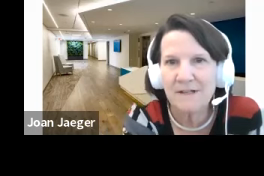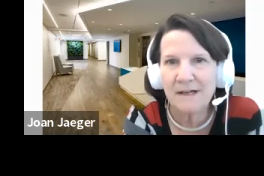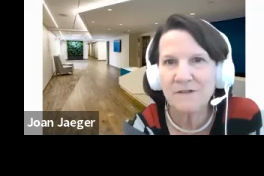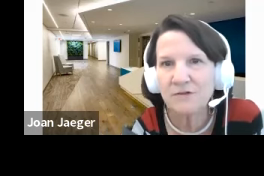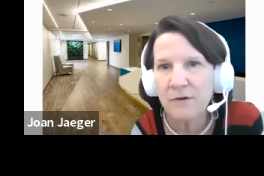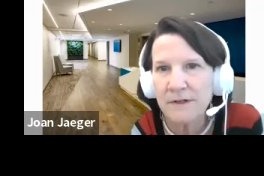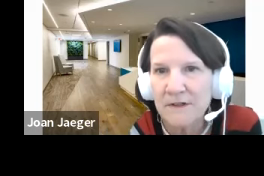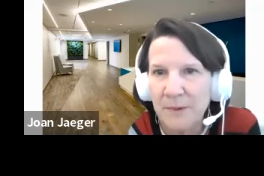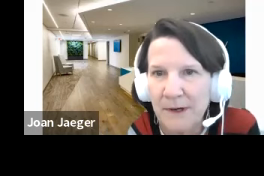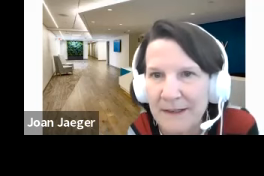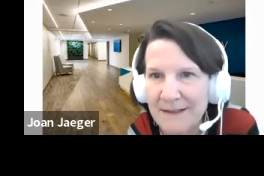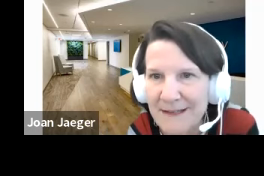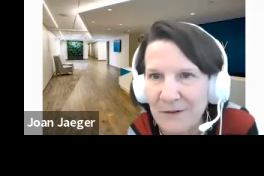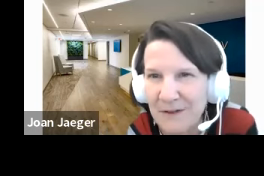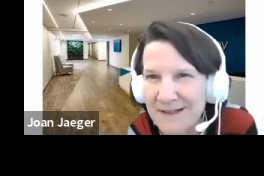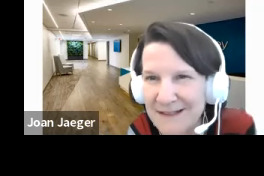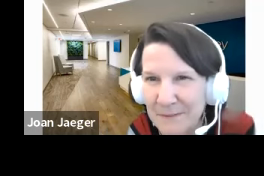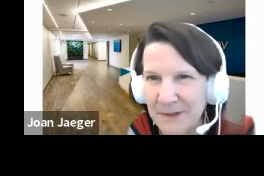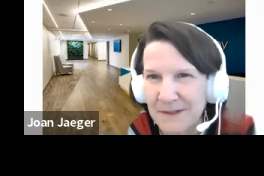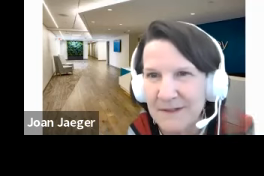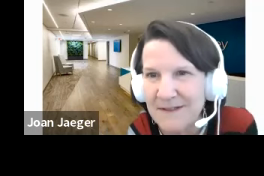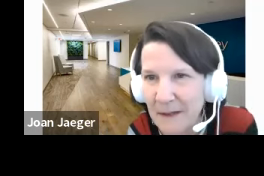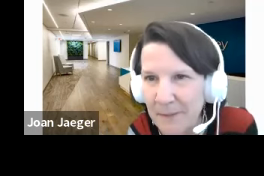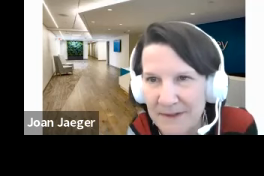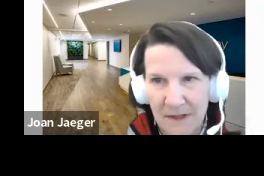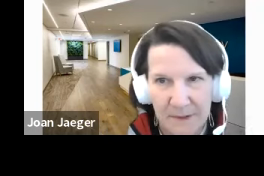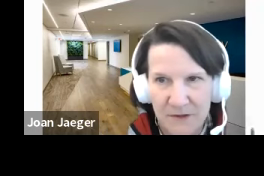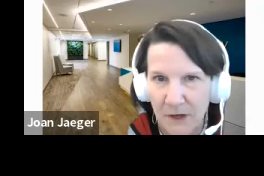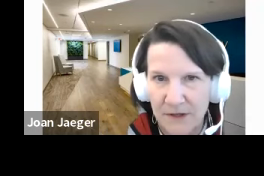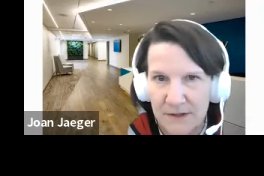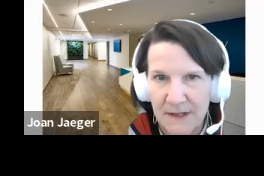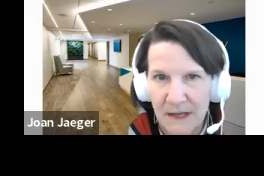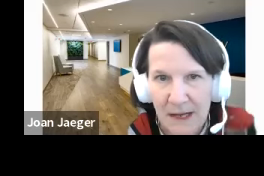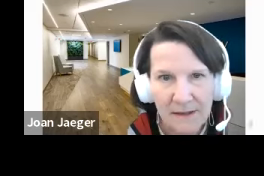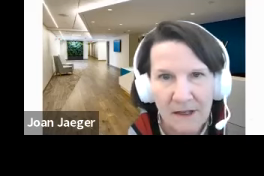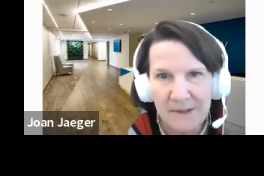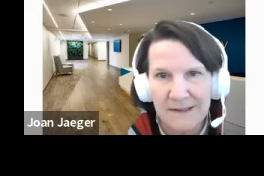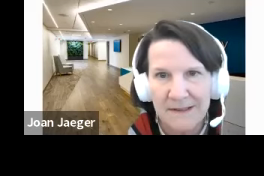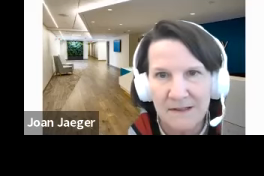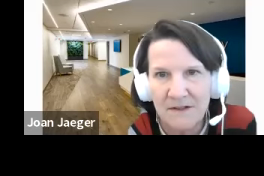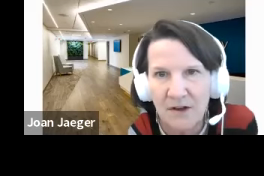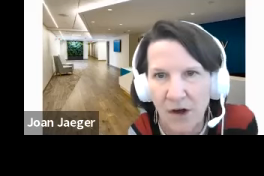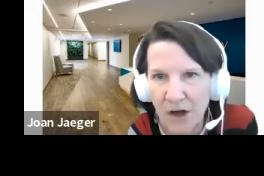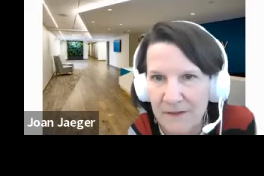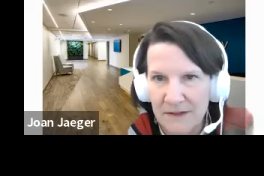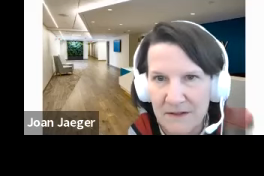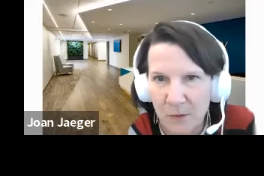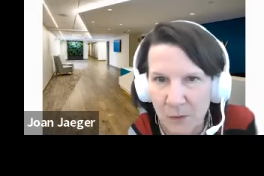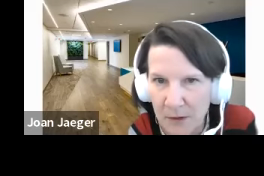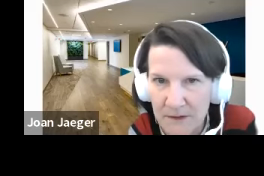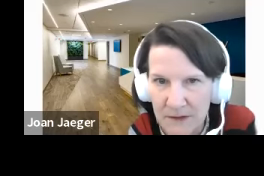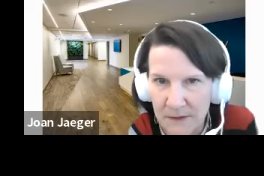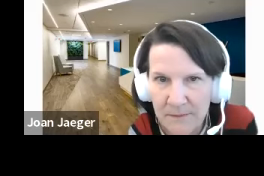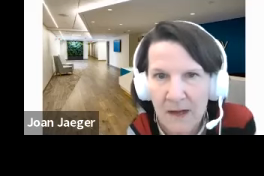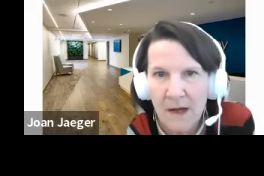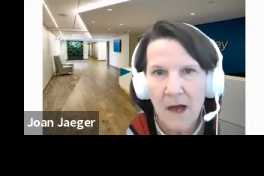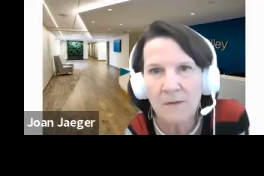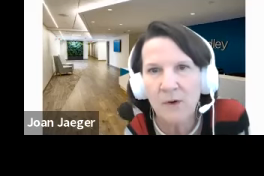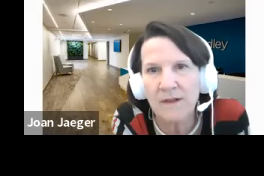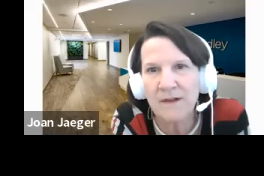Our tech tutorials break things down into simple step-by-step instructions and can be listened as often as someone wants